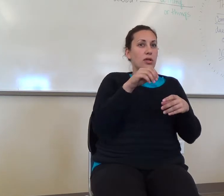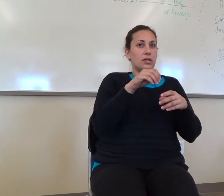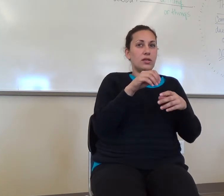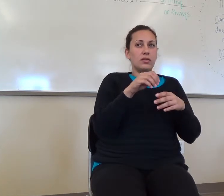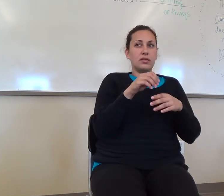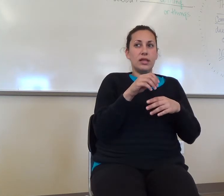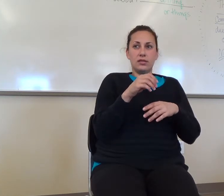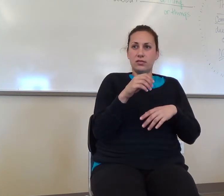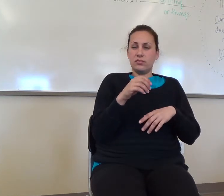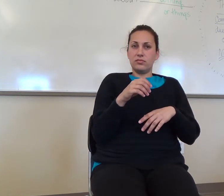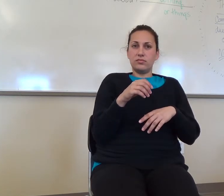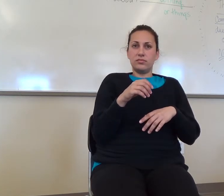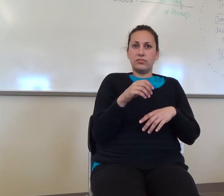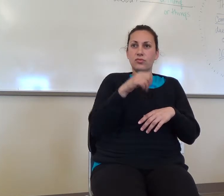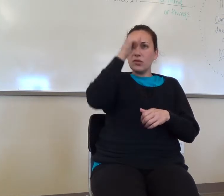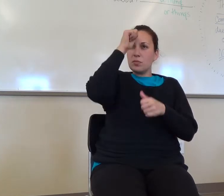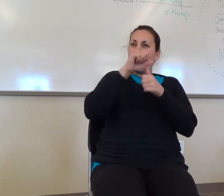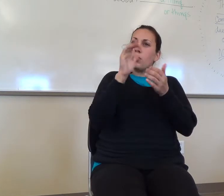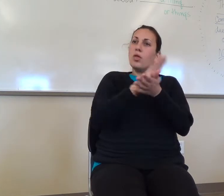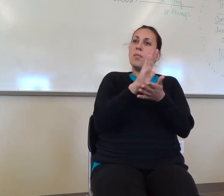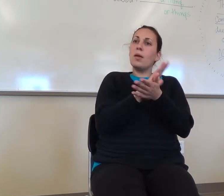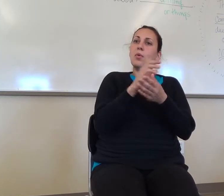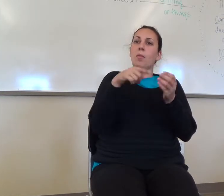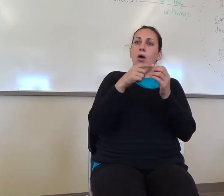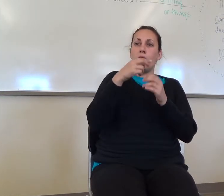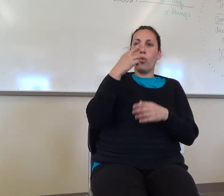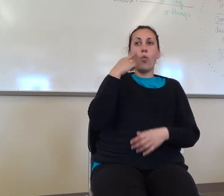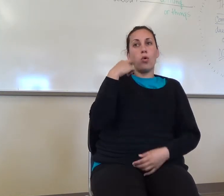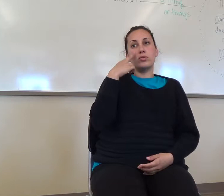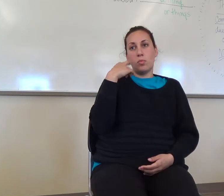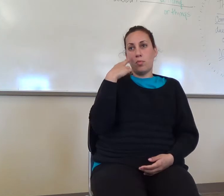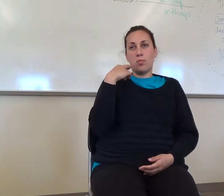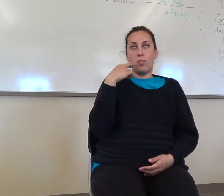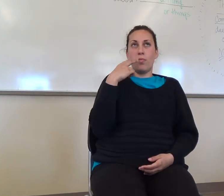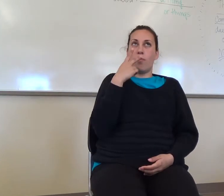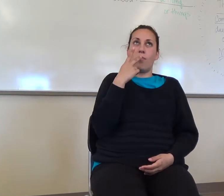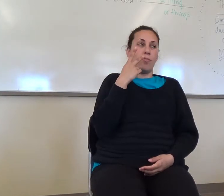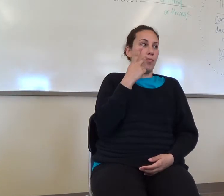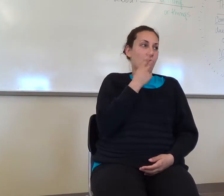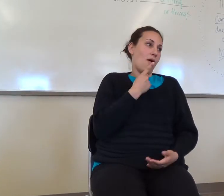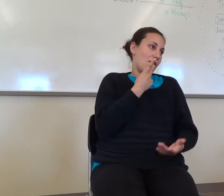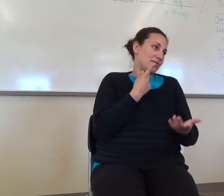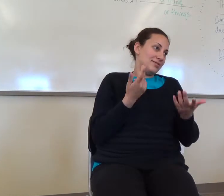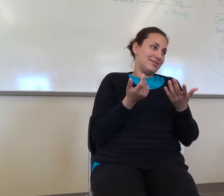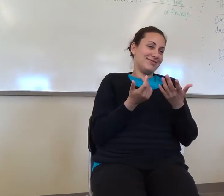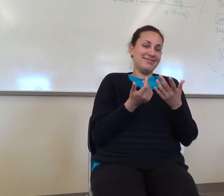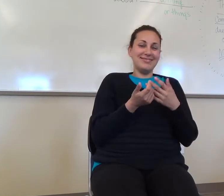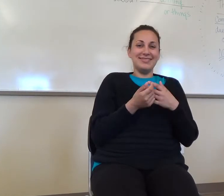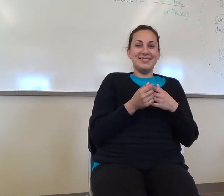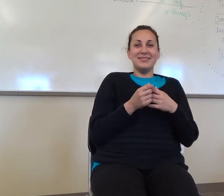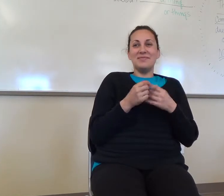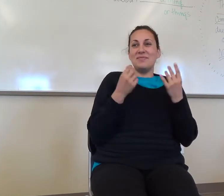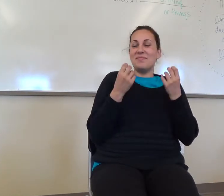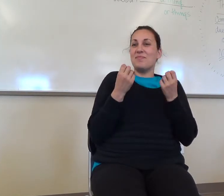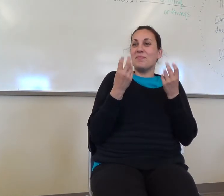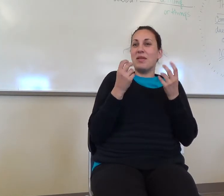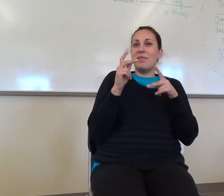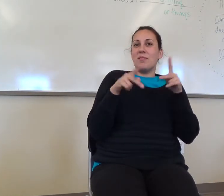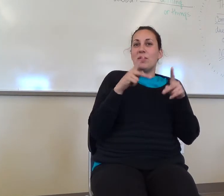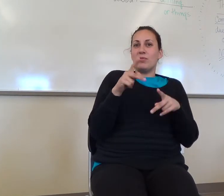just handed back with the Rosa Parks and Claudette Colvin. A number of people got the idea in the annotation.